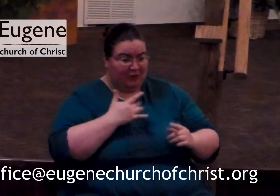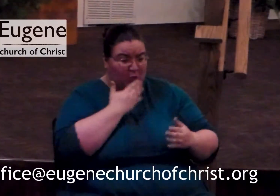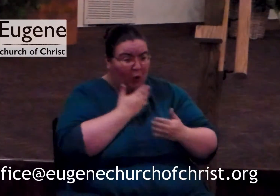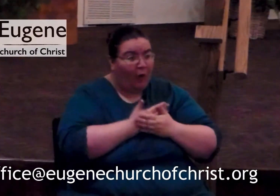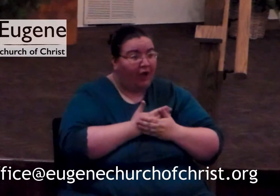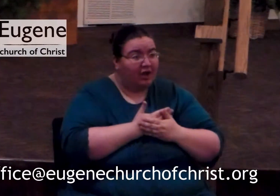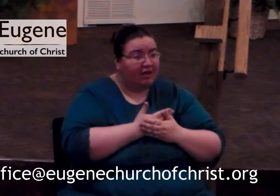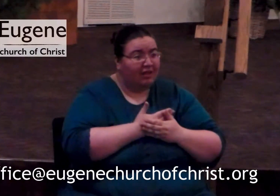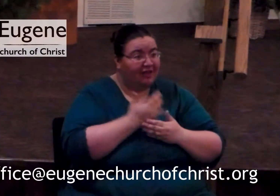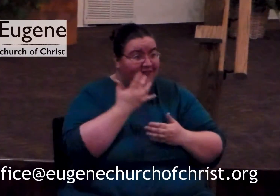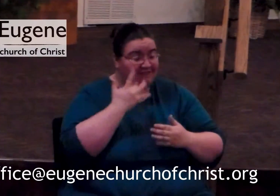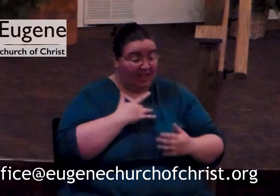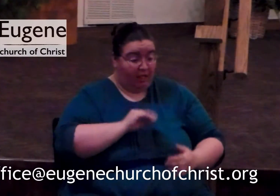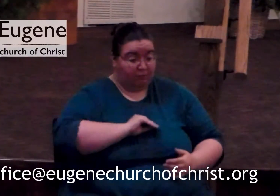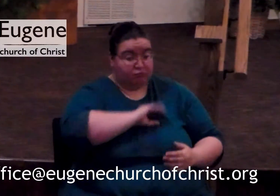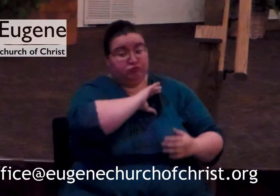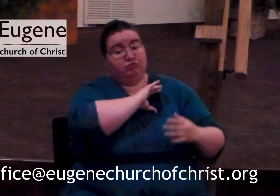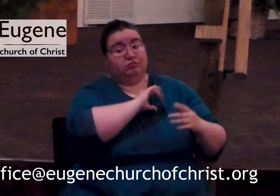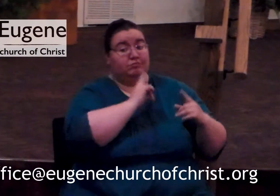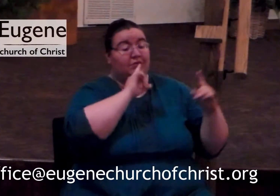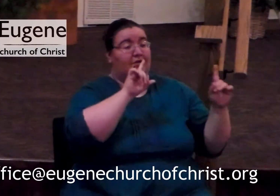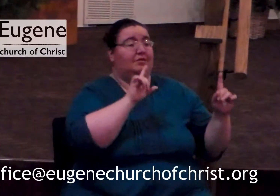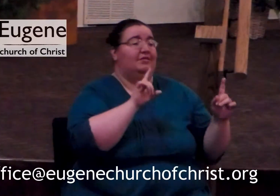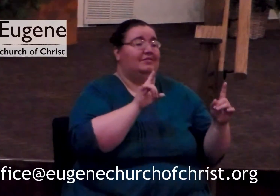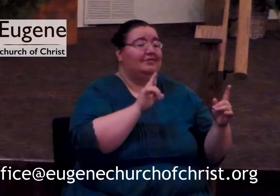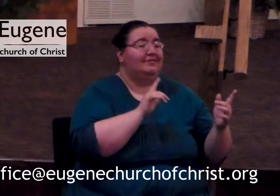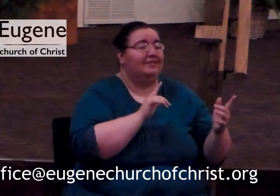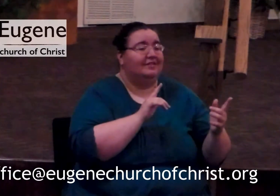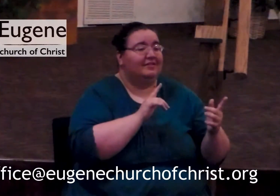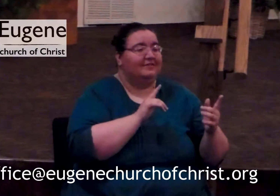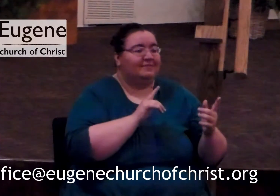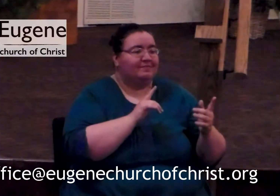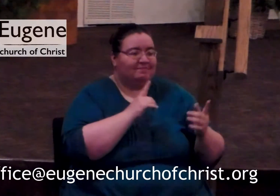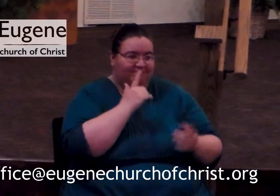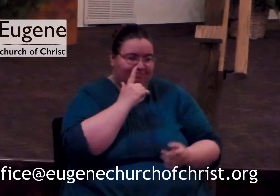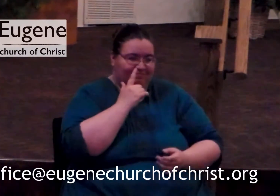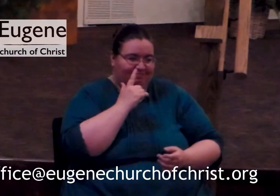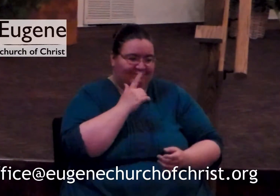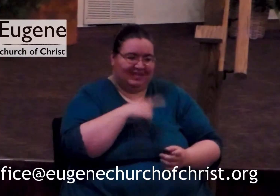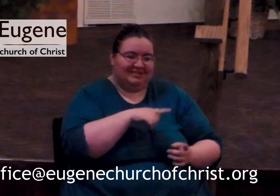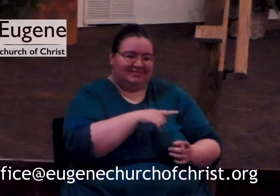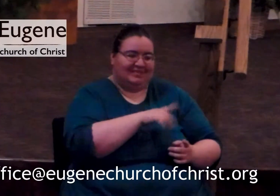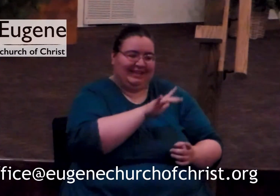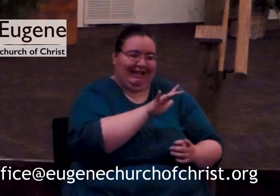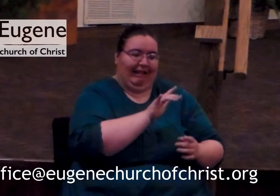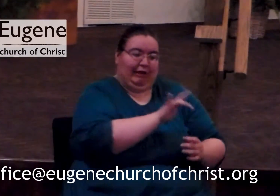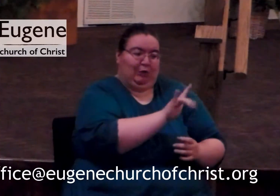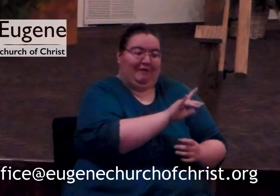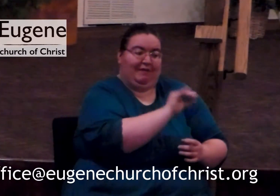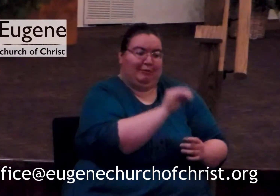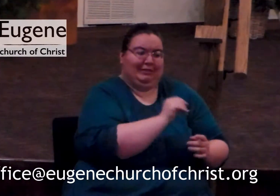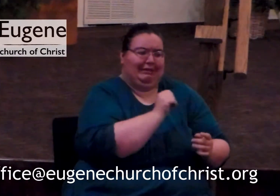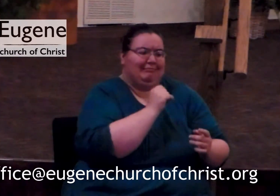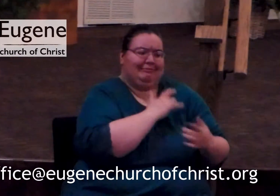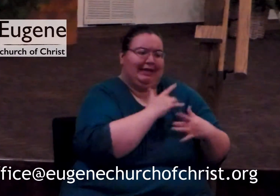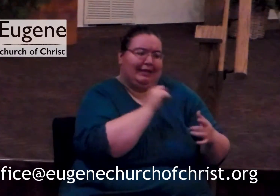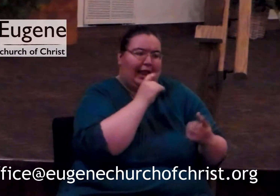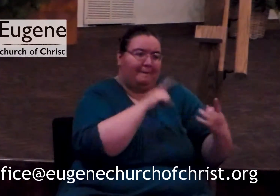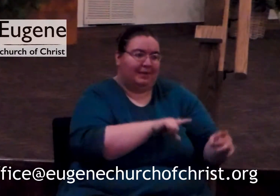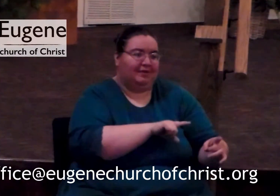of that, we back away. Because of that, we say it's just so hard because, think about it. Think back,